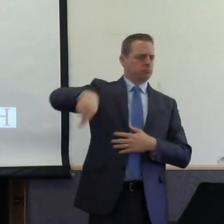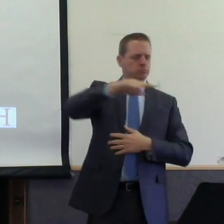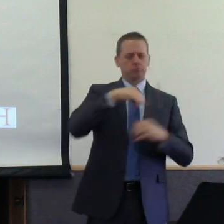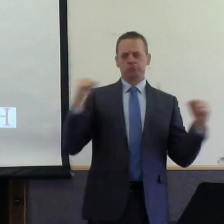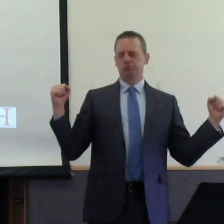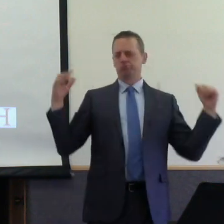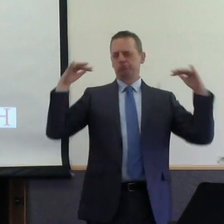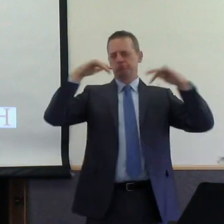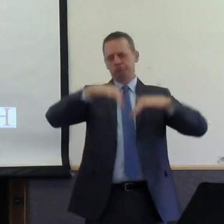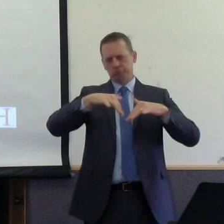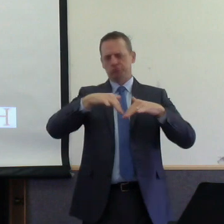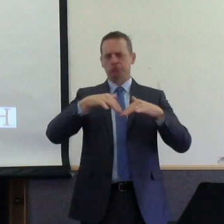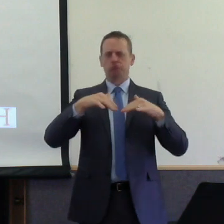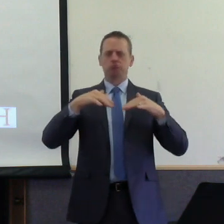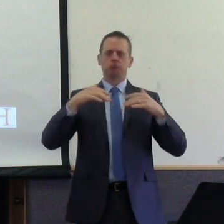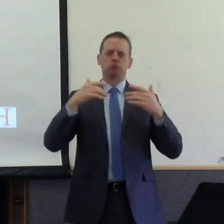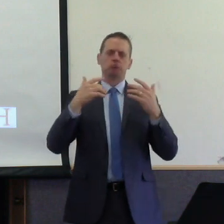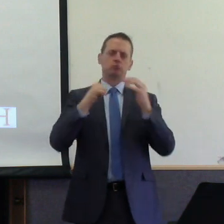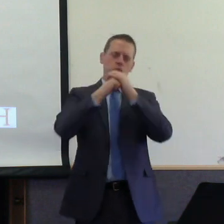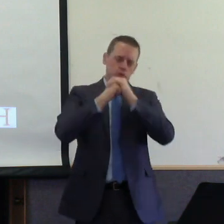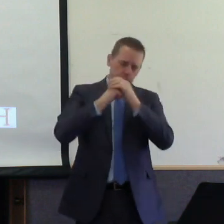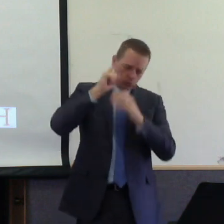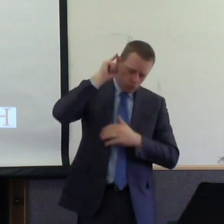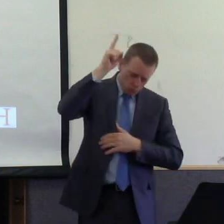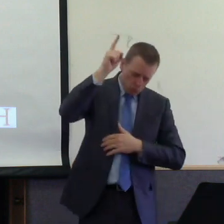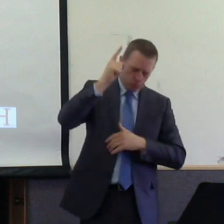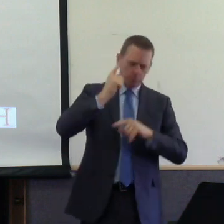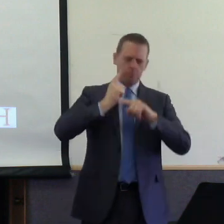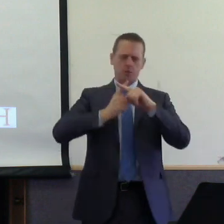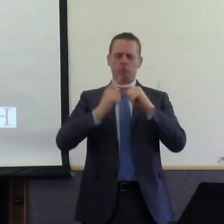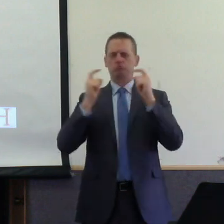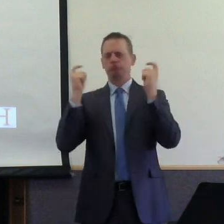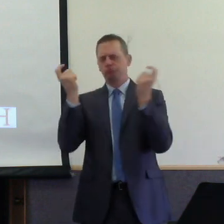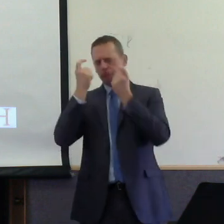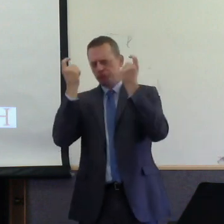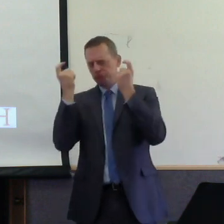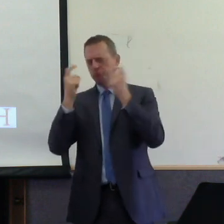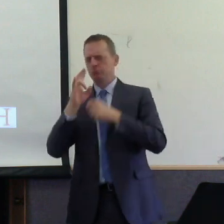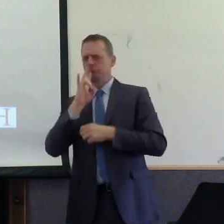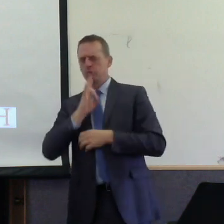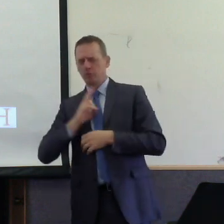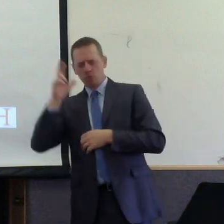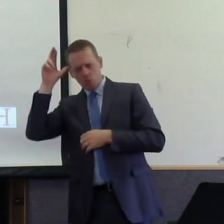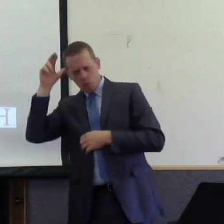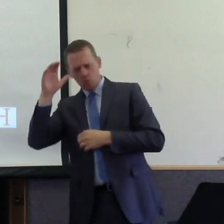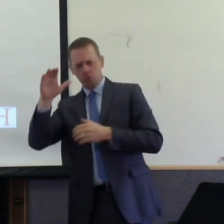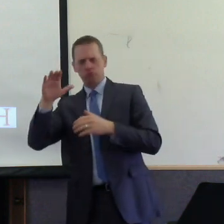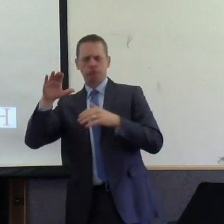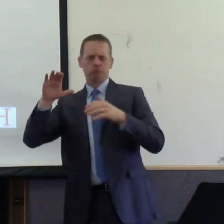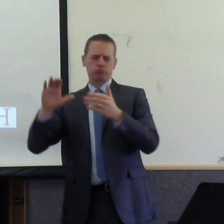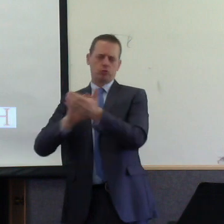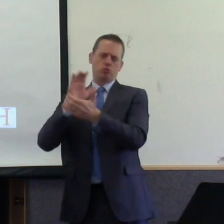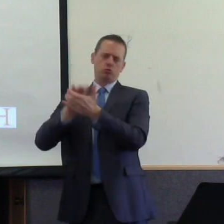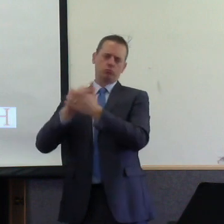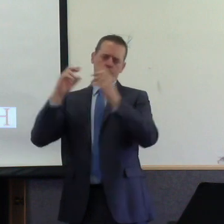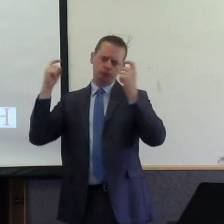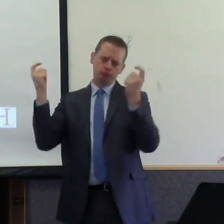God. Thank you for all the people here this morning to worship you, to celebrate the living and